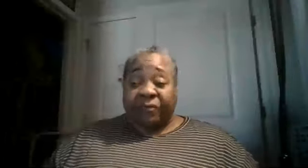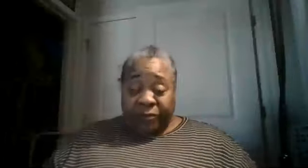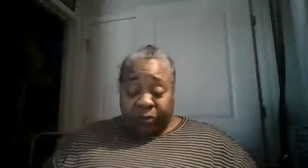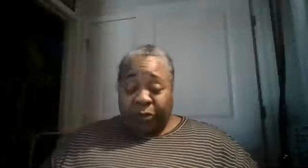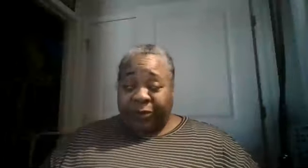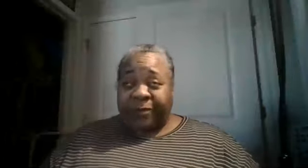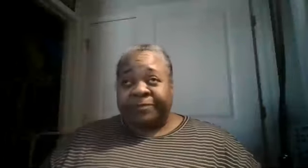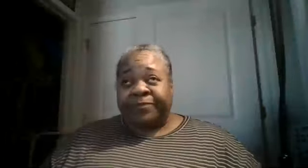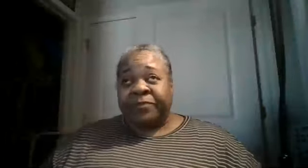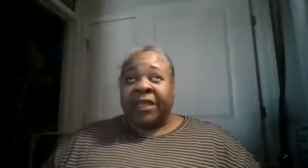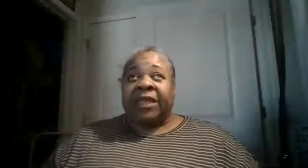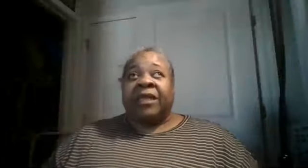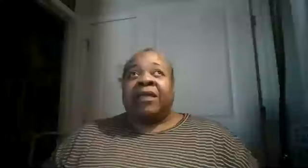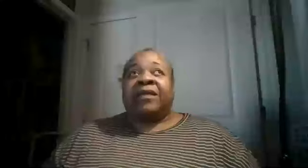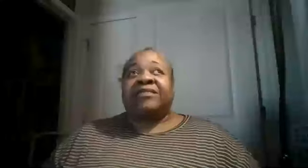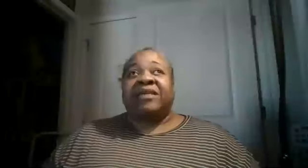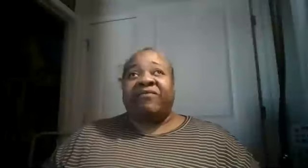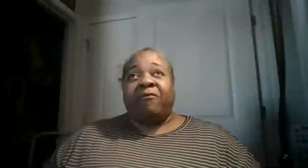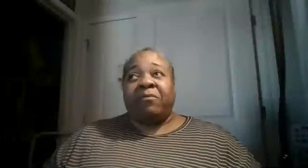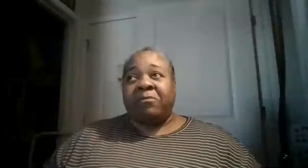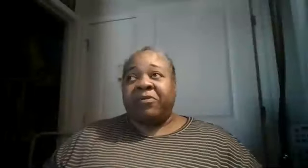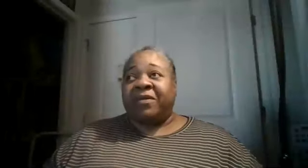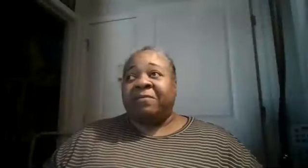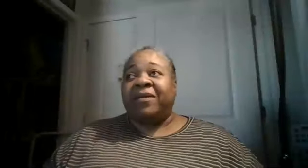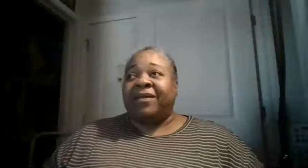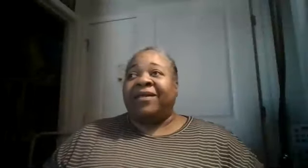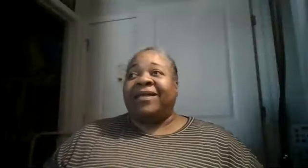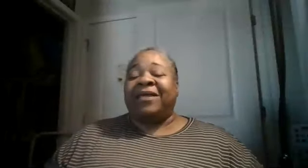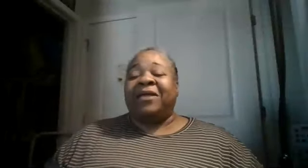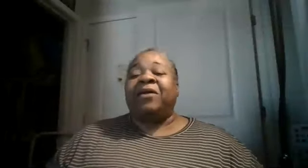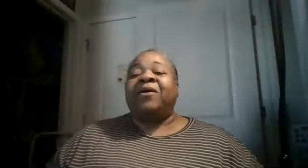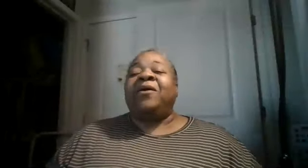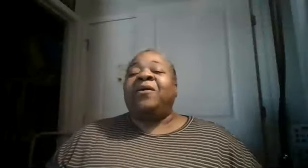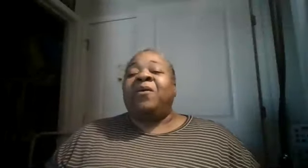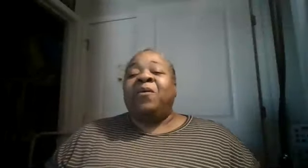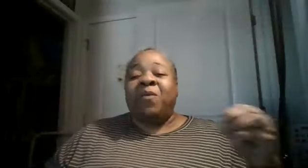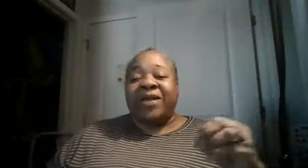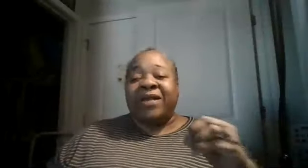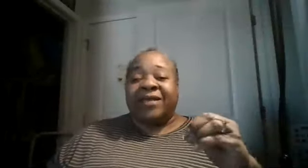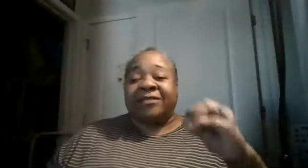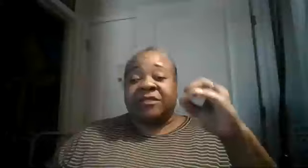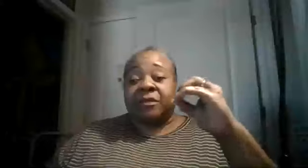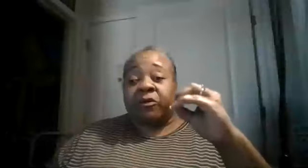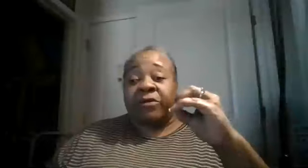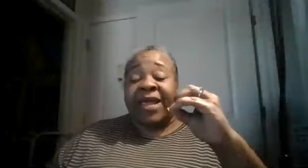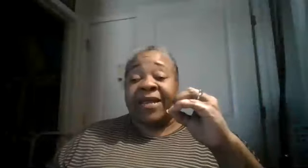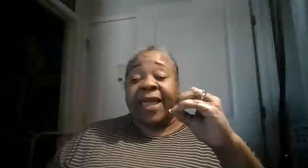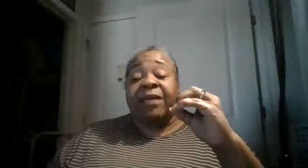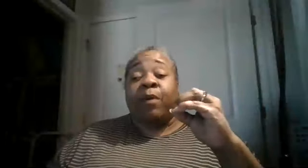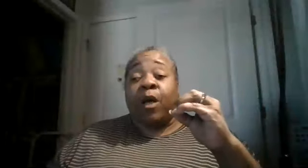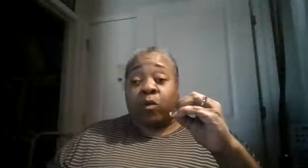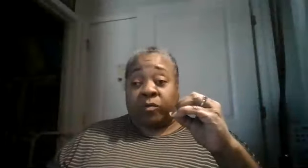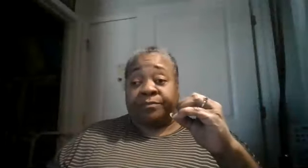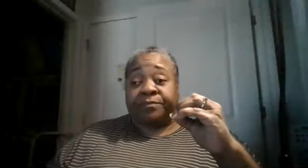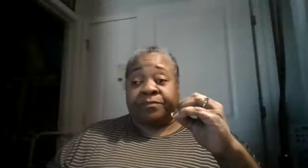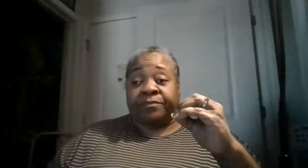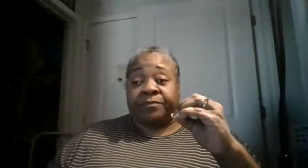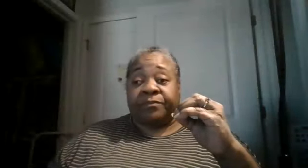first word. Let's see if I remember them. One is creating a ball.